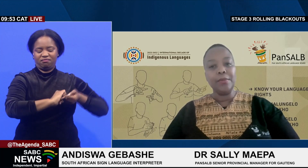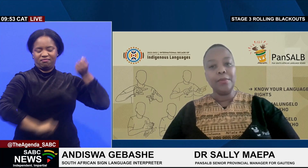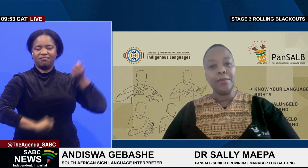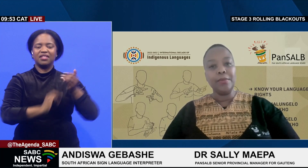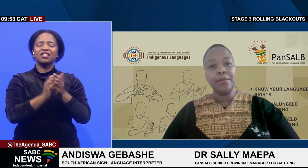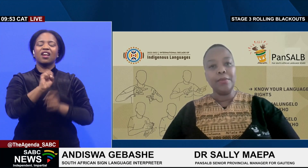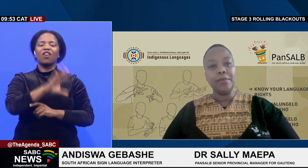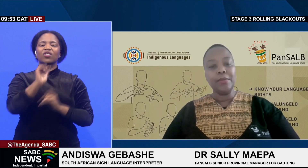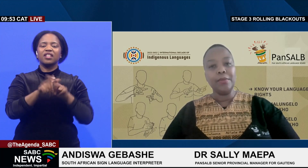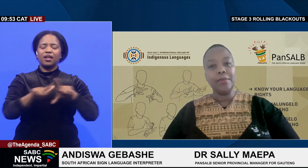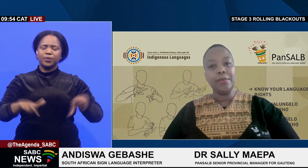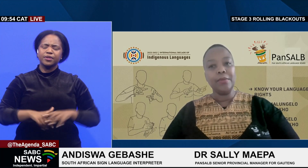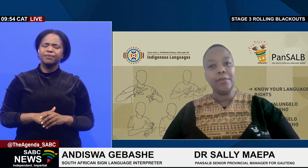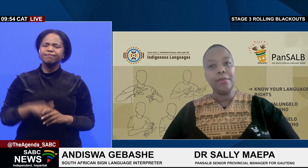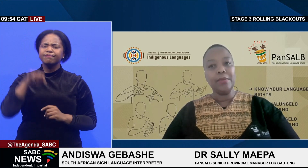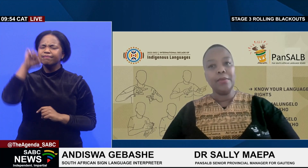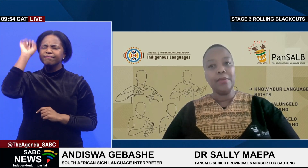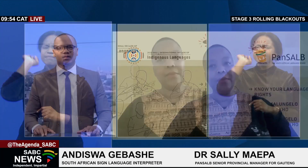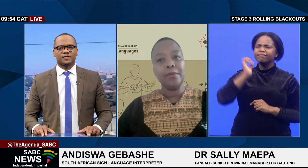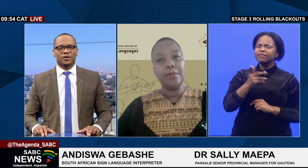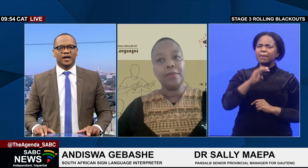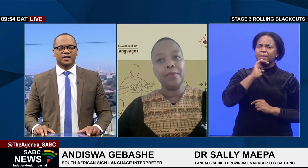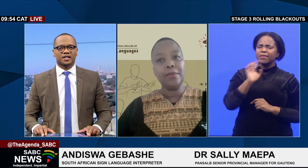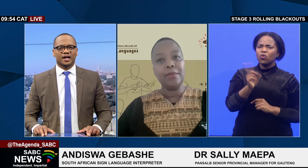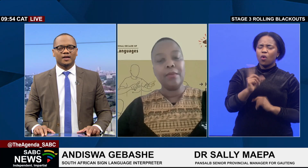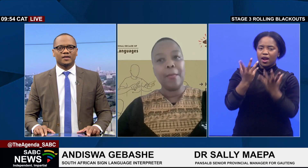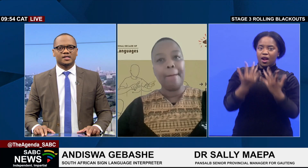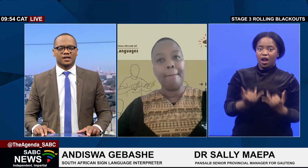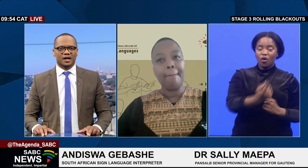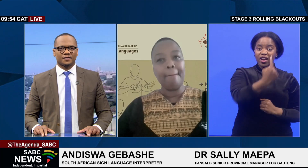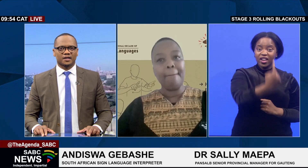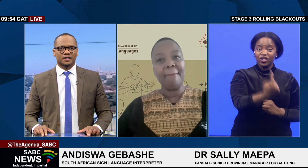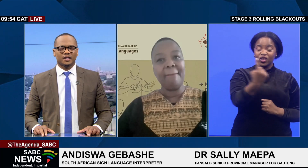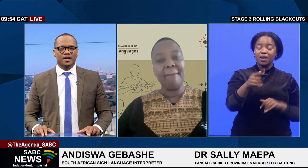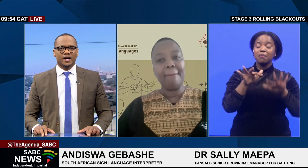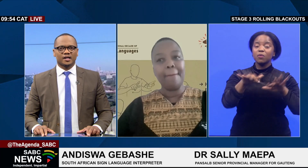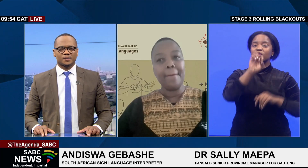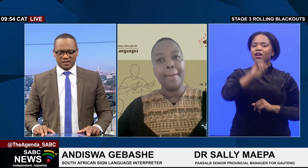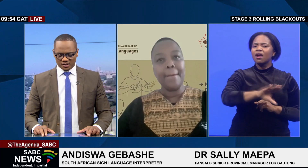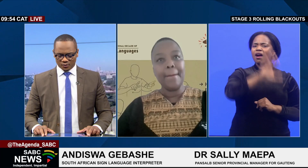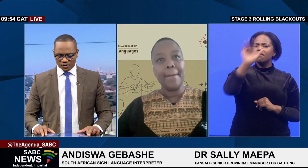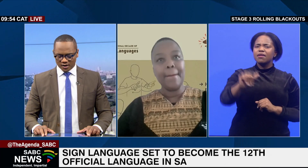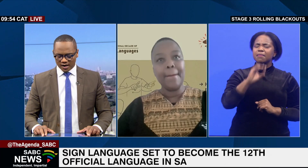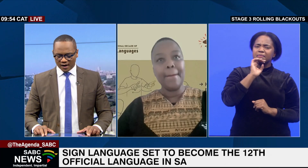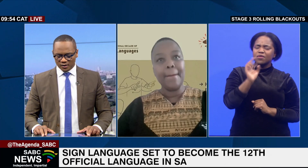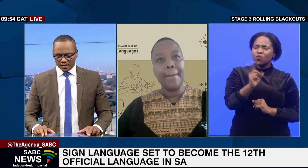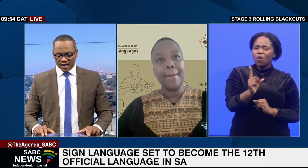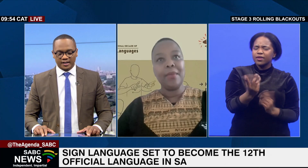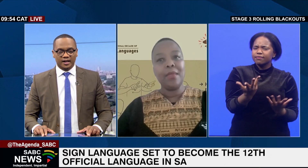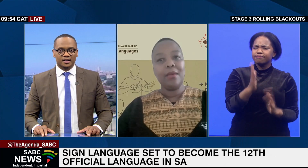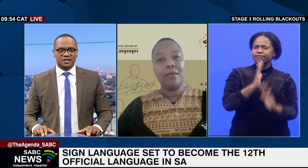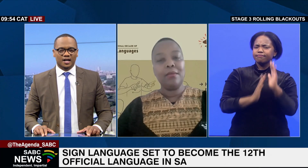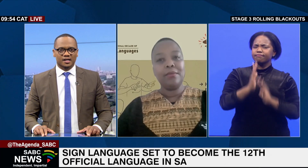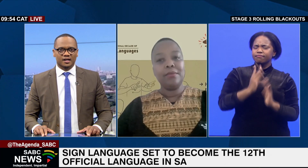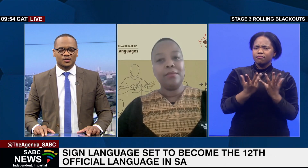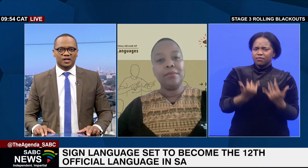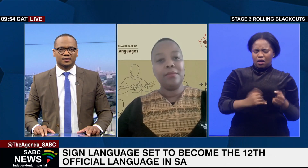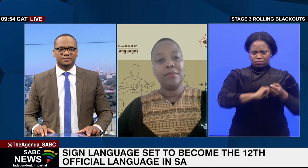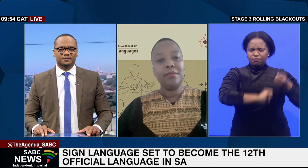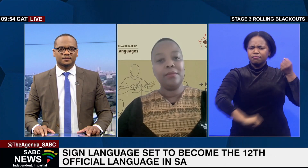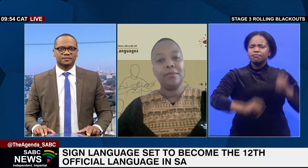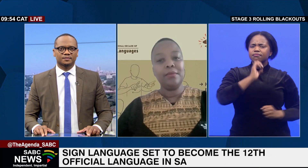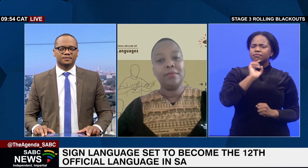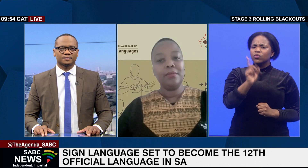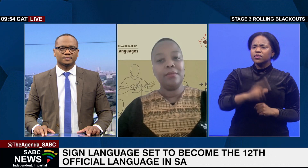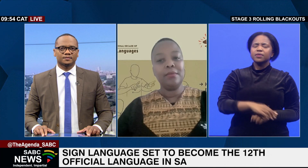Maepa, in simple terms, what does this then mean for each and every South African, and especially what you have outlined in the charter as